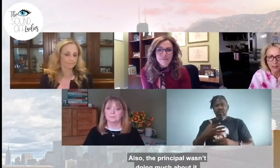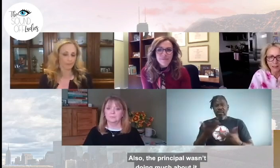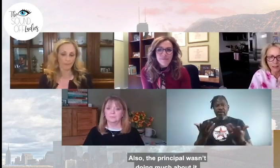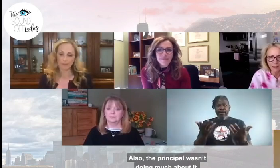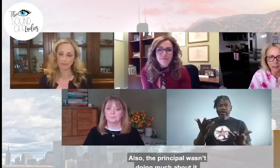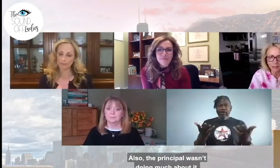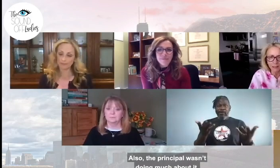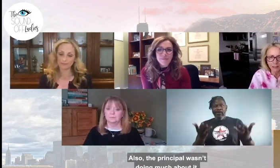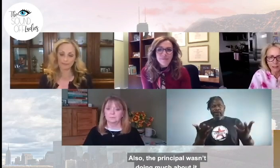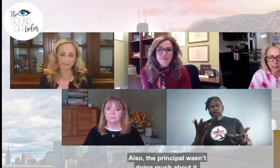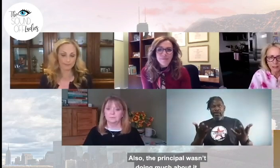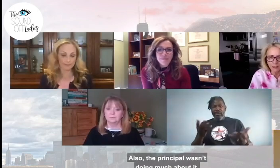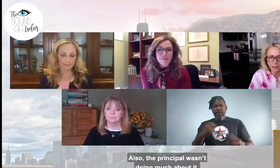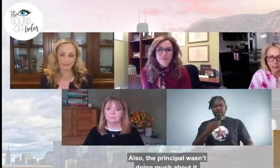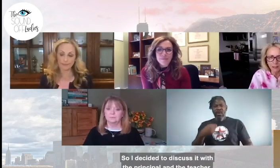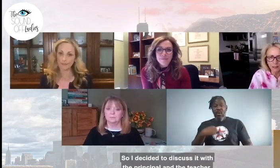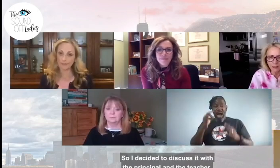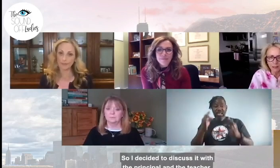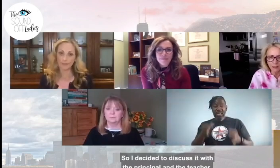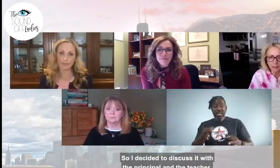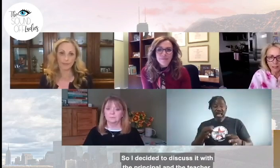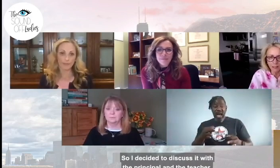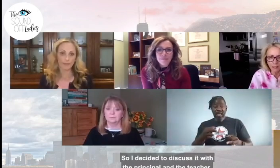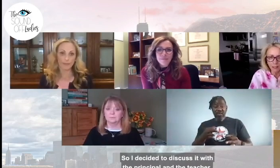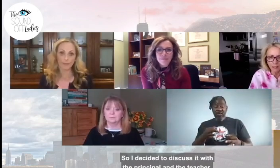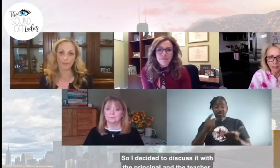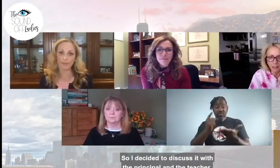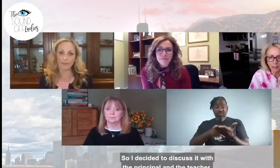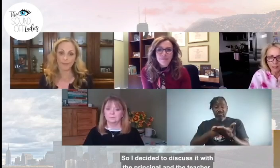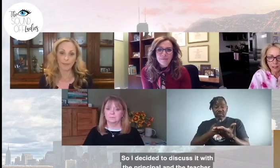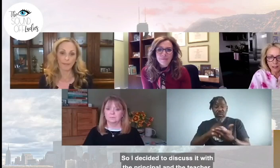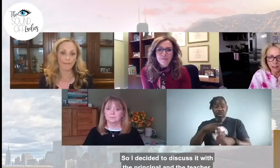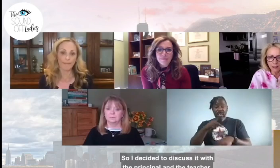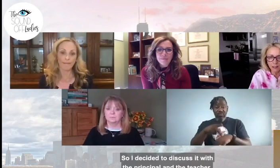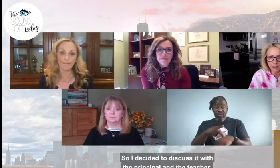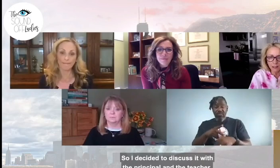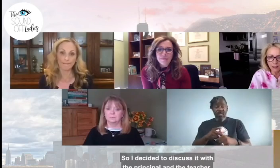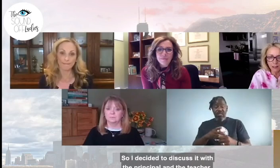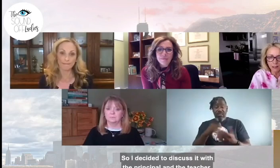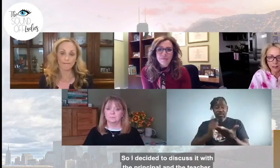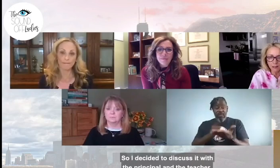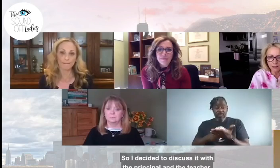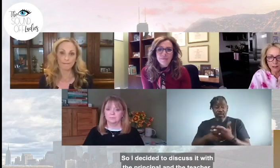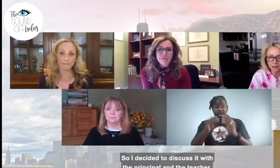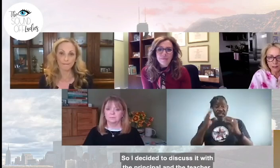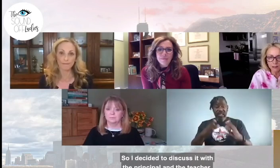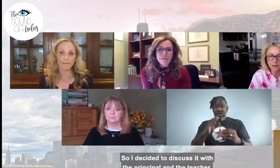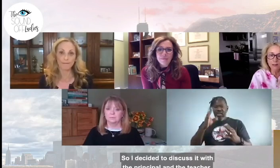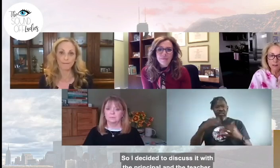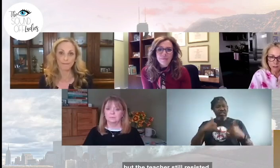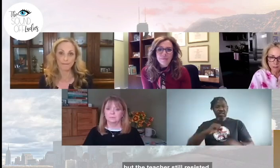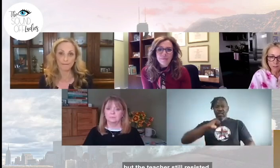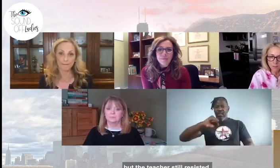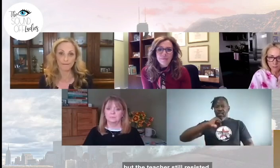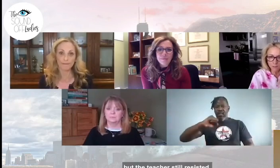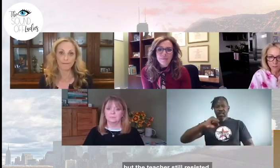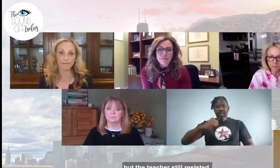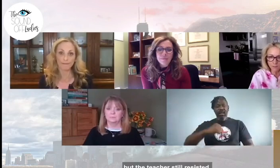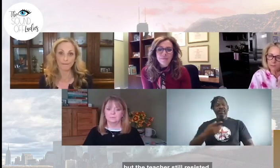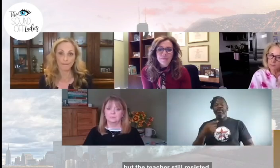school, and the principal wasn't doing much about it. So I decided to go discuss with the principal and people higher above the